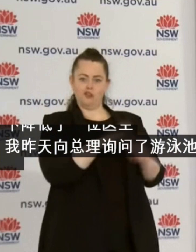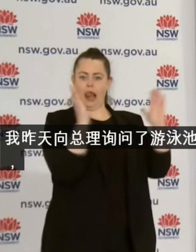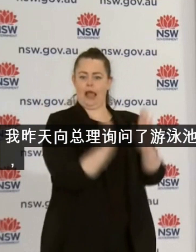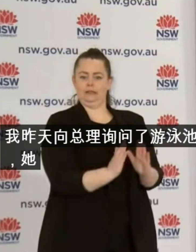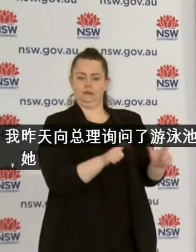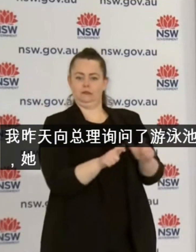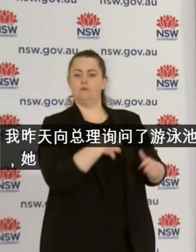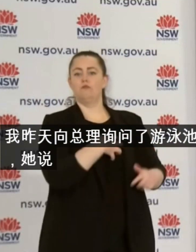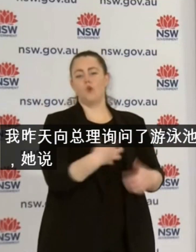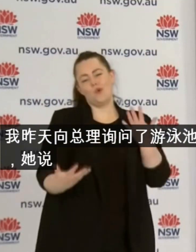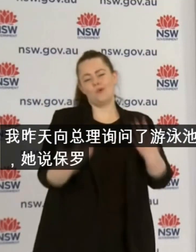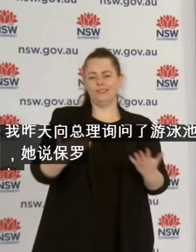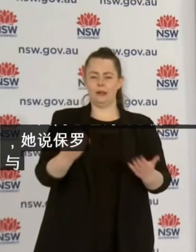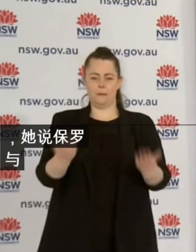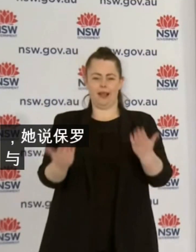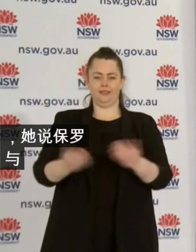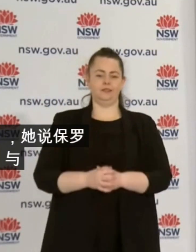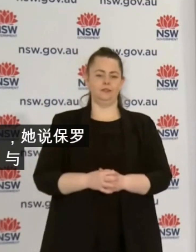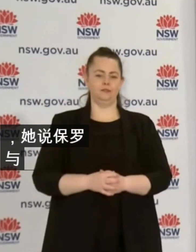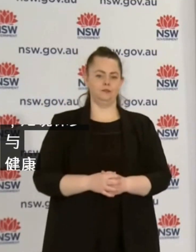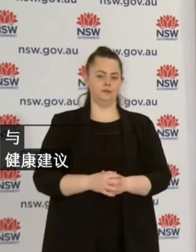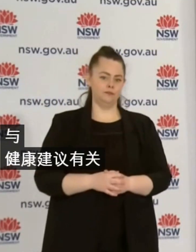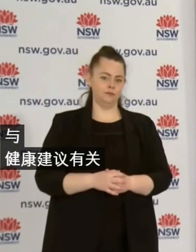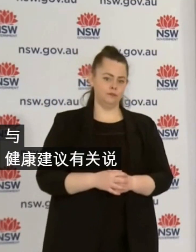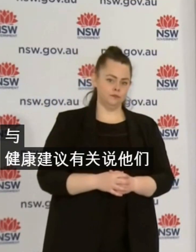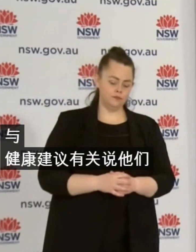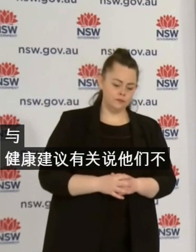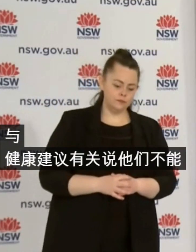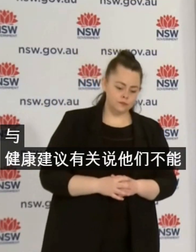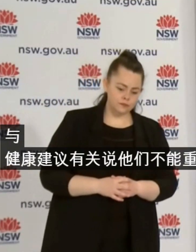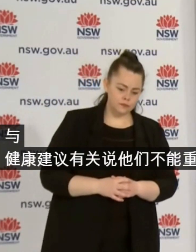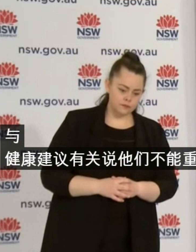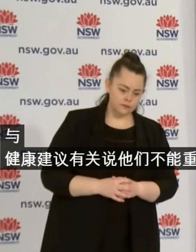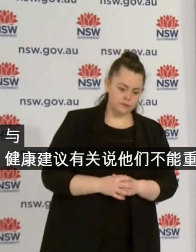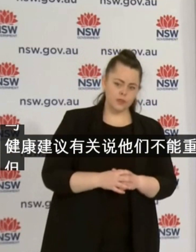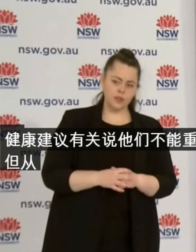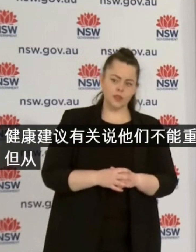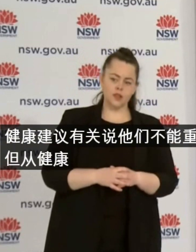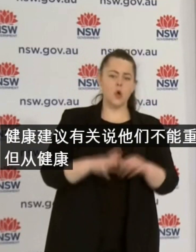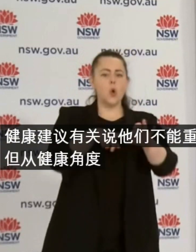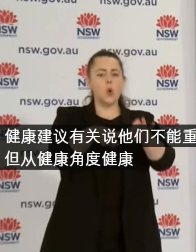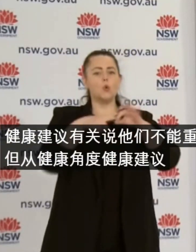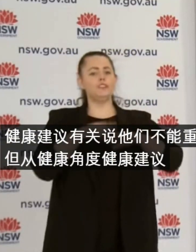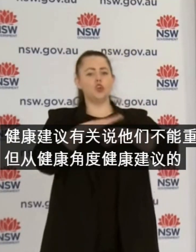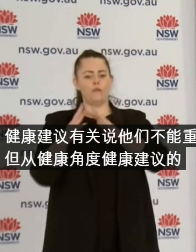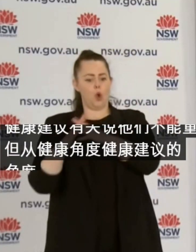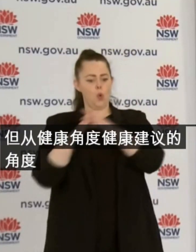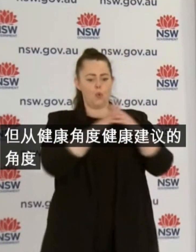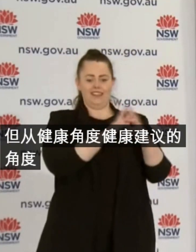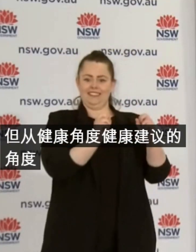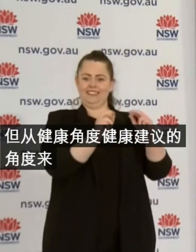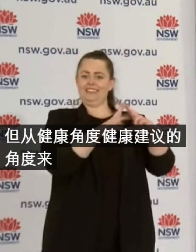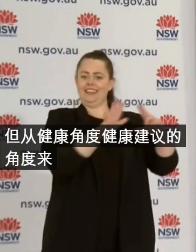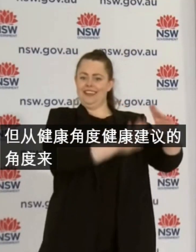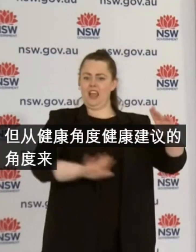pools yesterday. She said pools is in relation to health advice, which says they can't reopen. But from a health advice